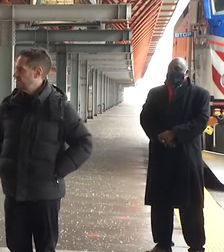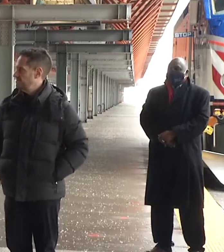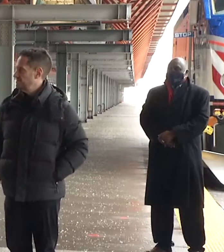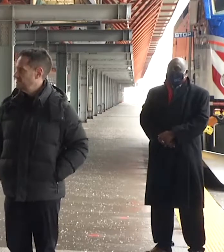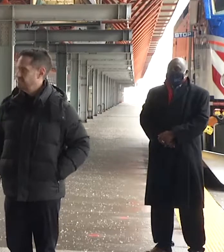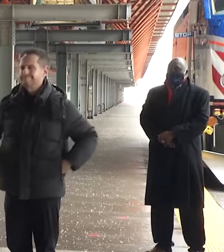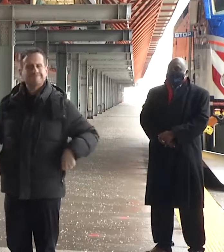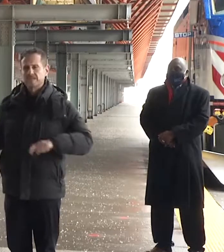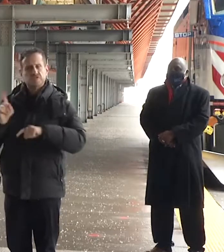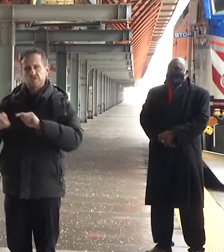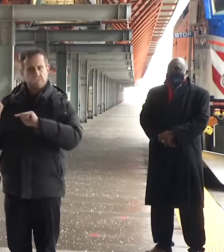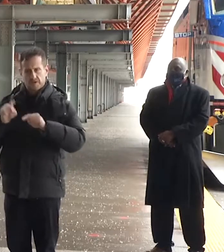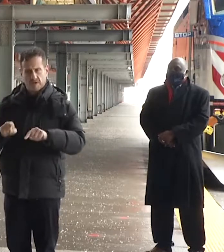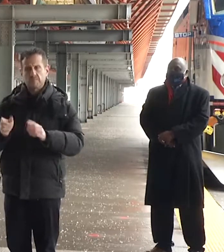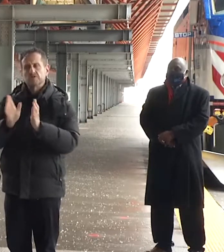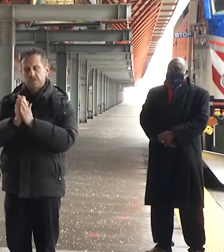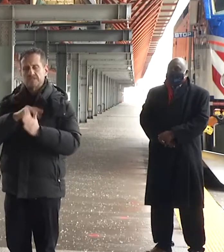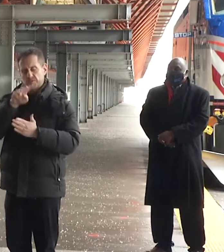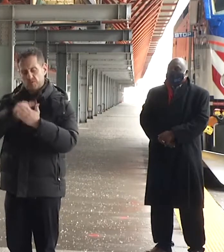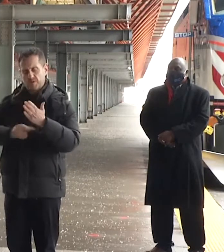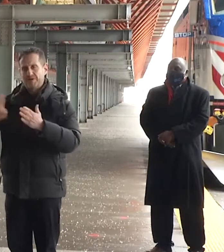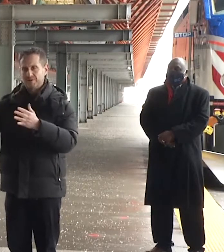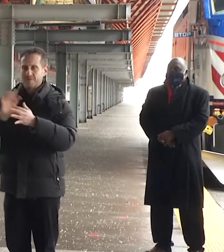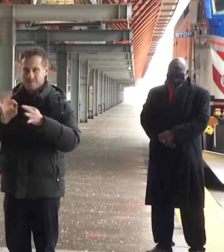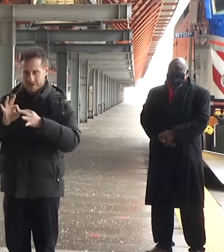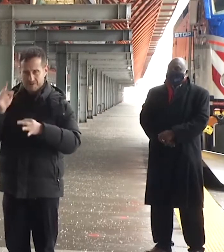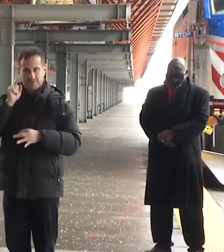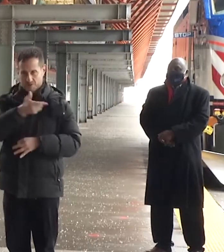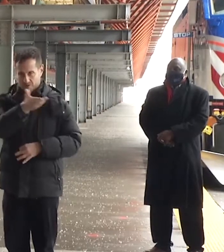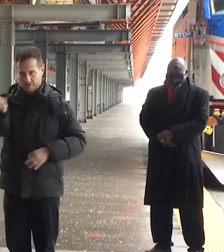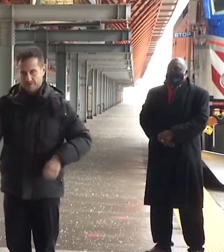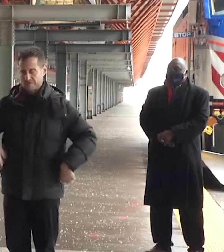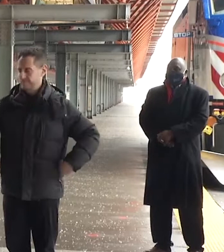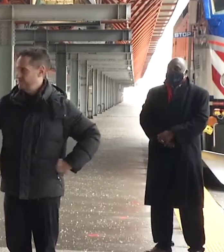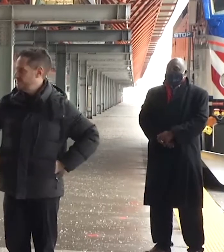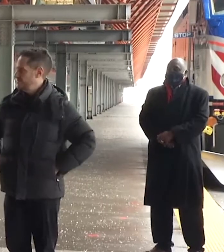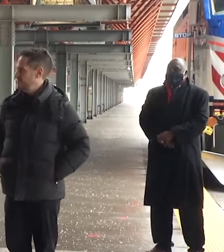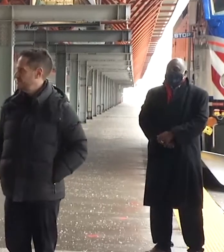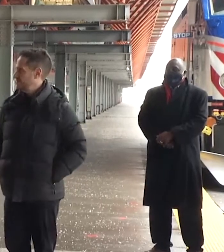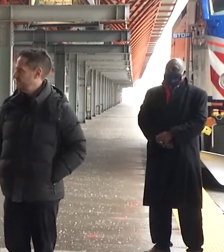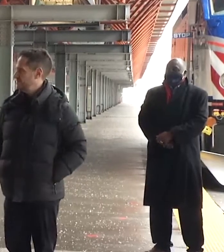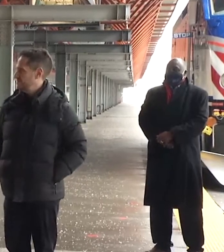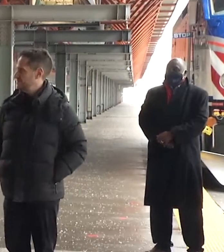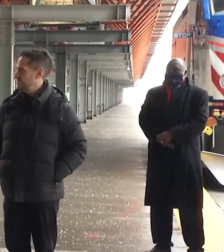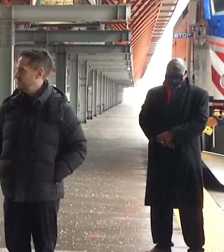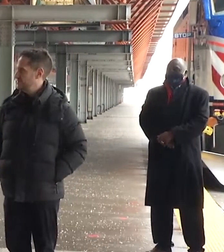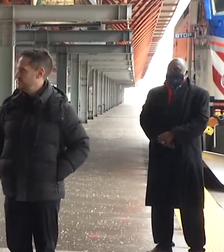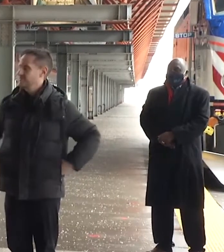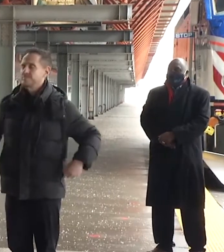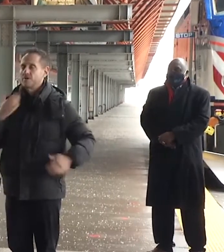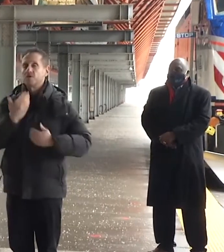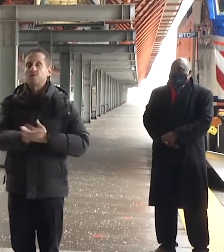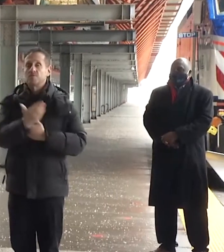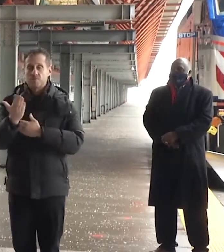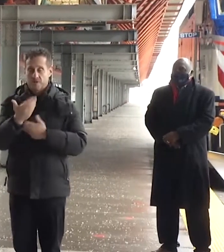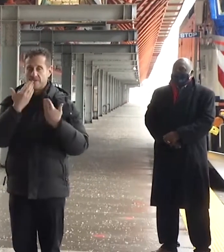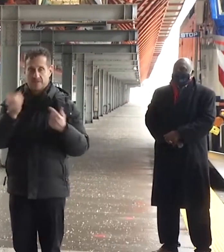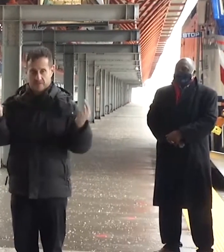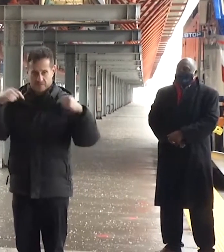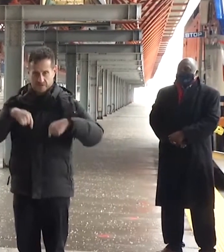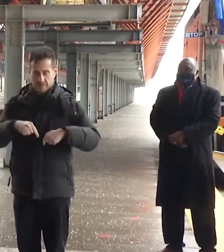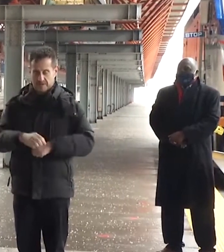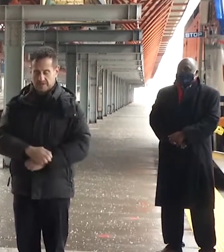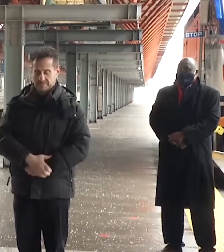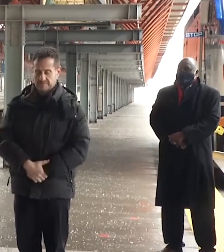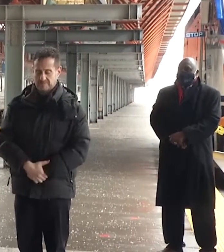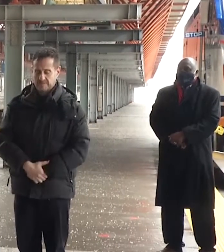she couldn't, she asked me to read her remarks to you. Good morning, and thank you for coming.